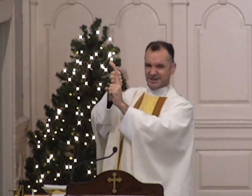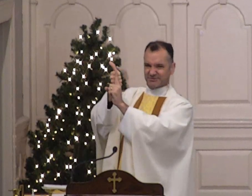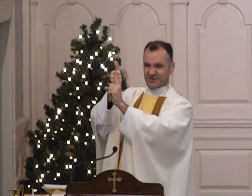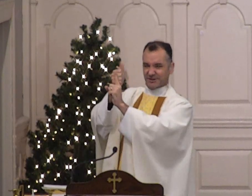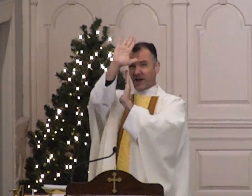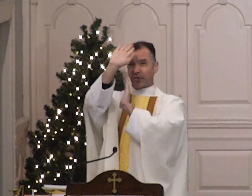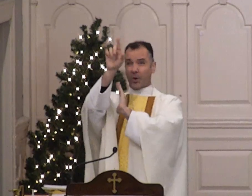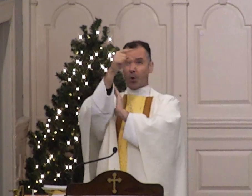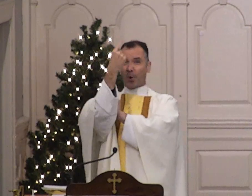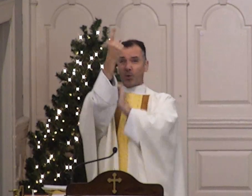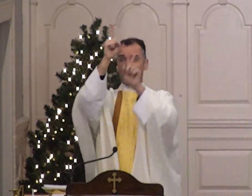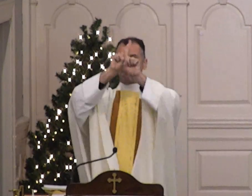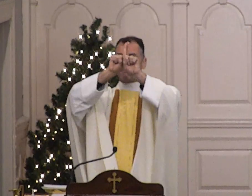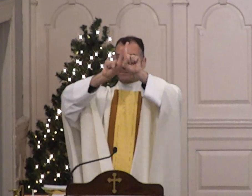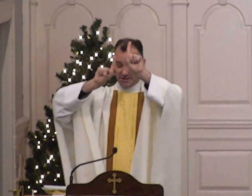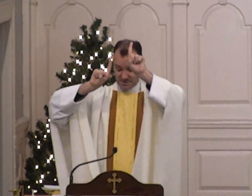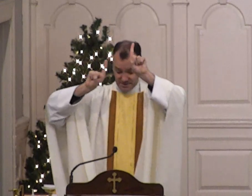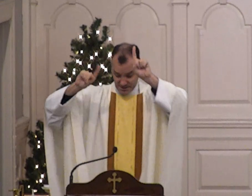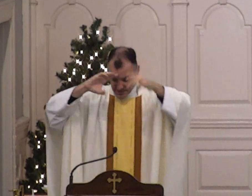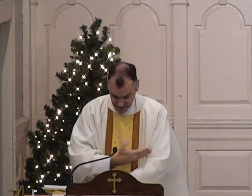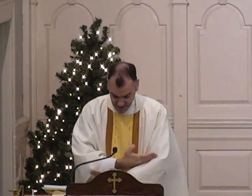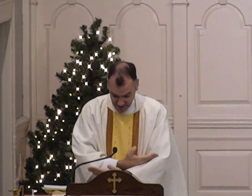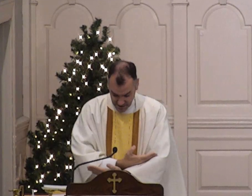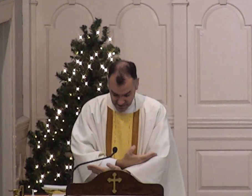only begotten Son,